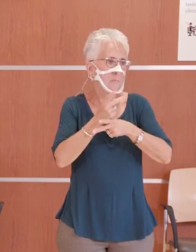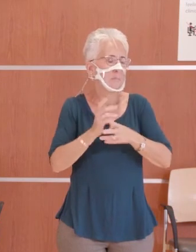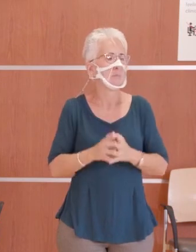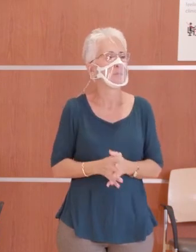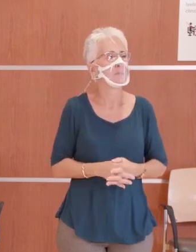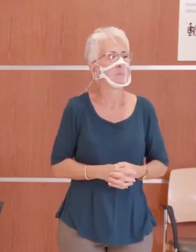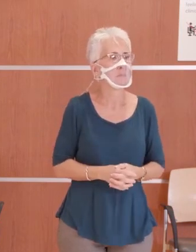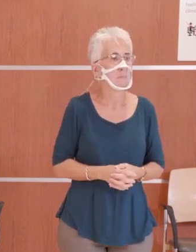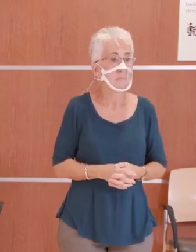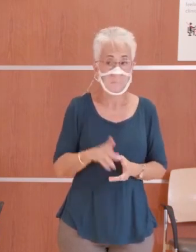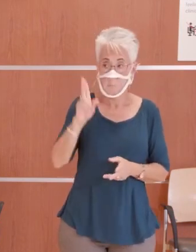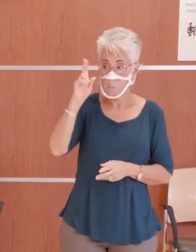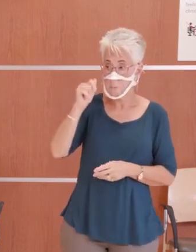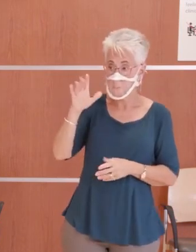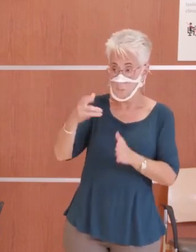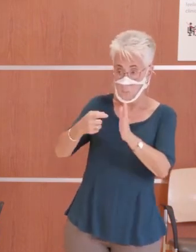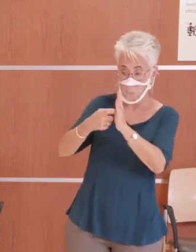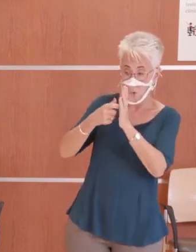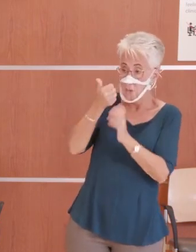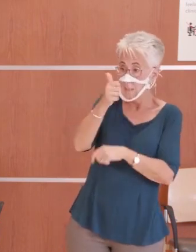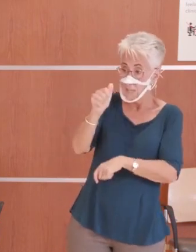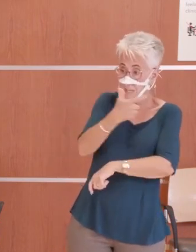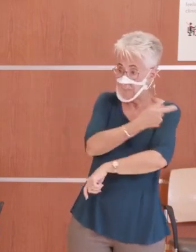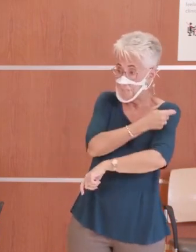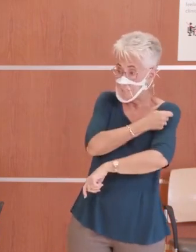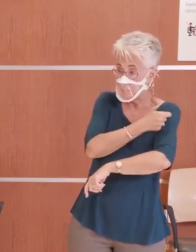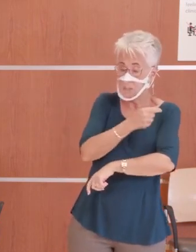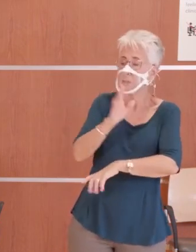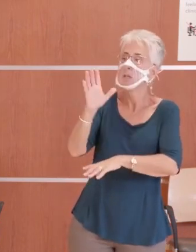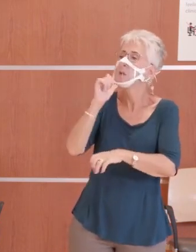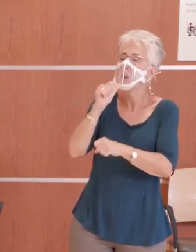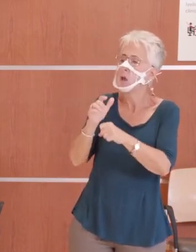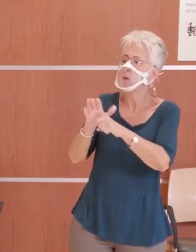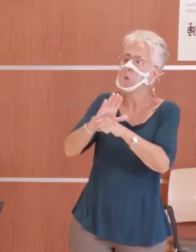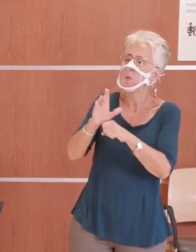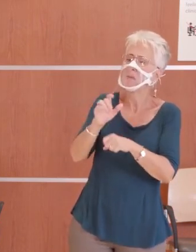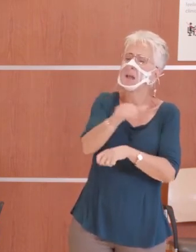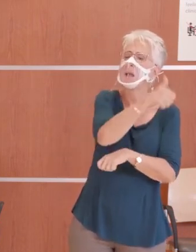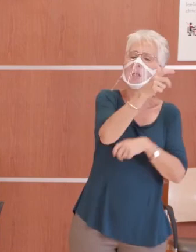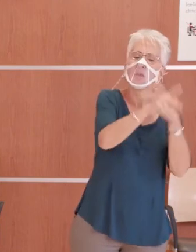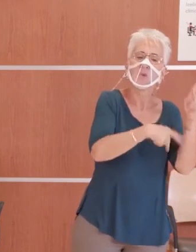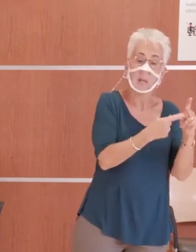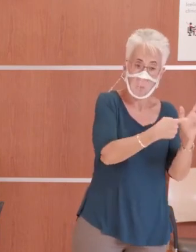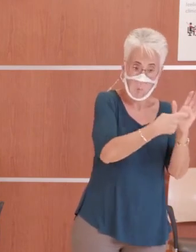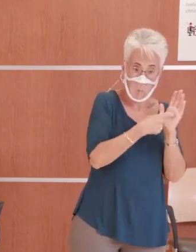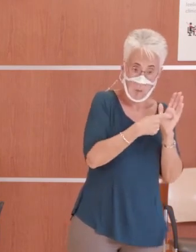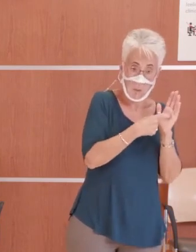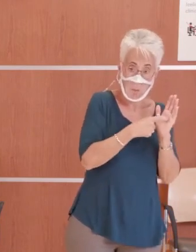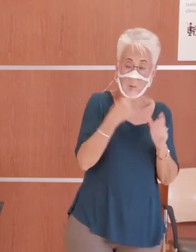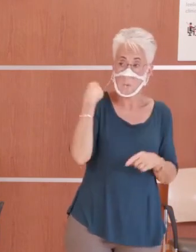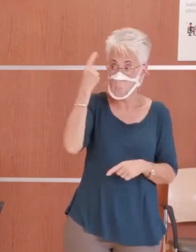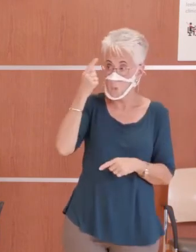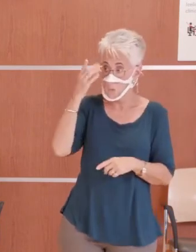Does UPMC currently require any vaccinations of your staff that are non-COVID related? And in the